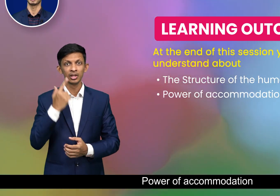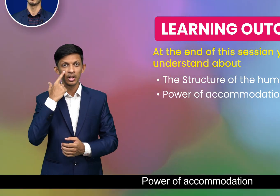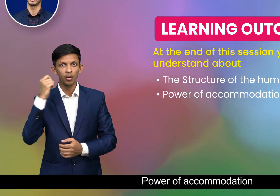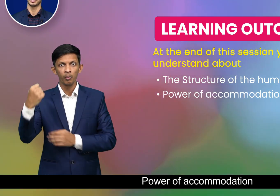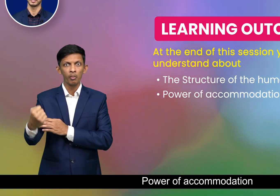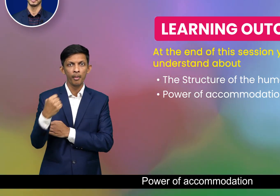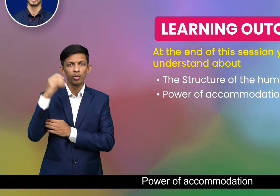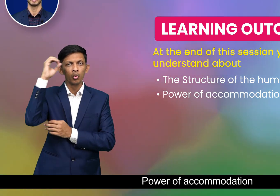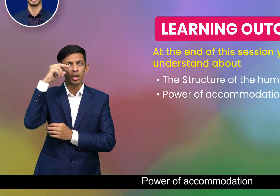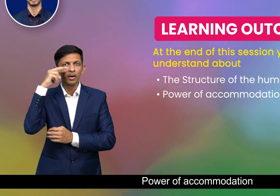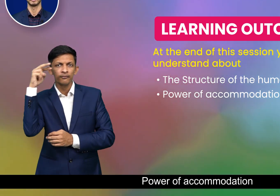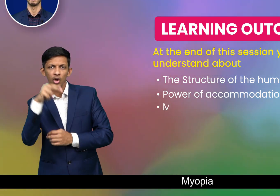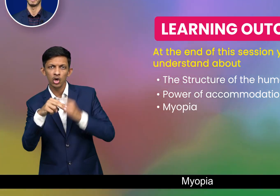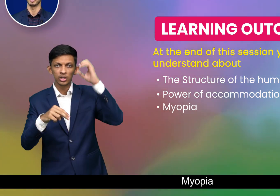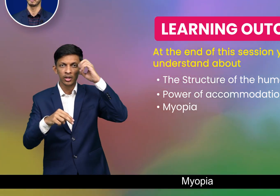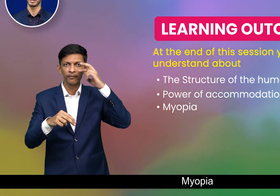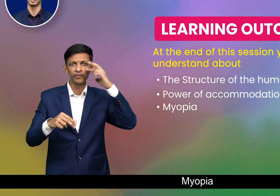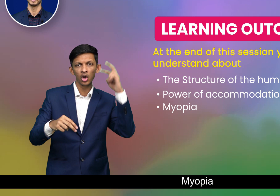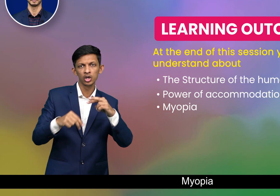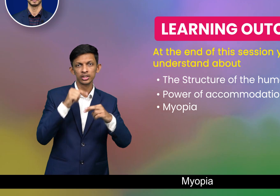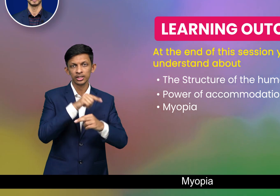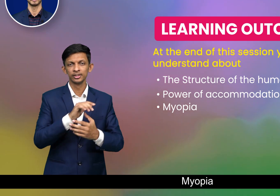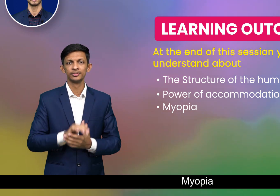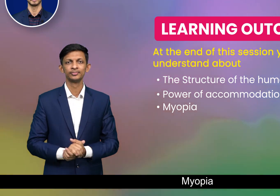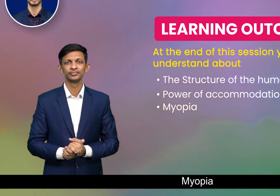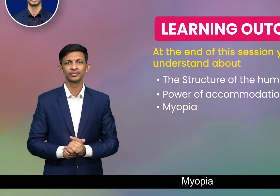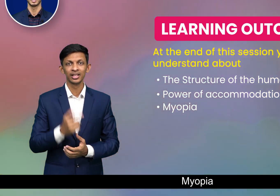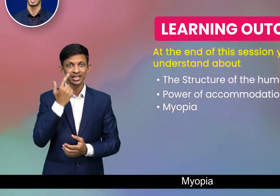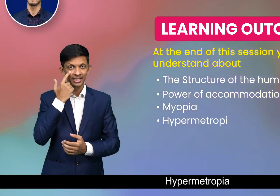power of accommodation, myopia,